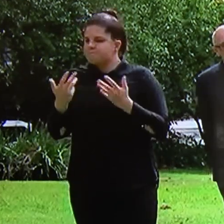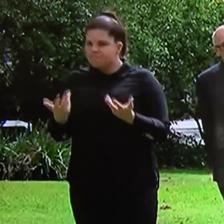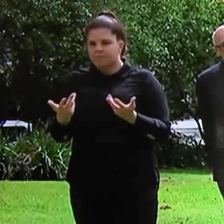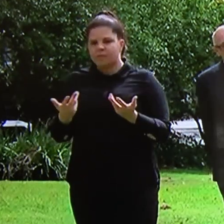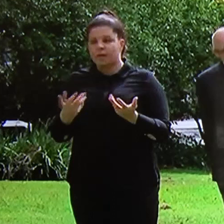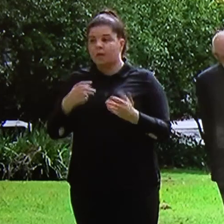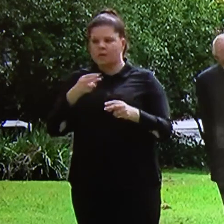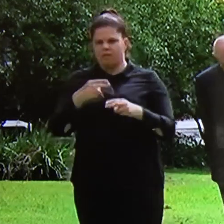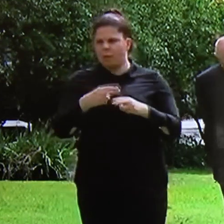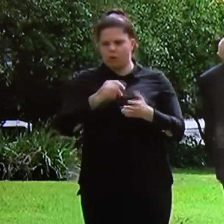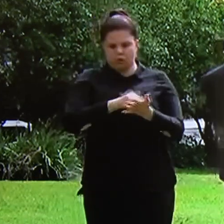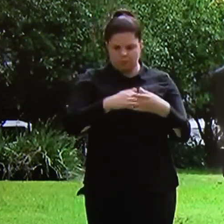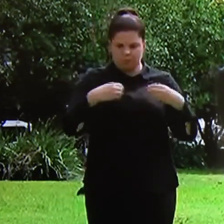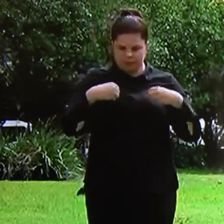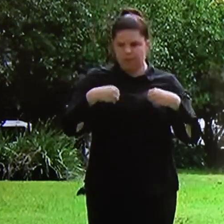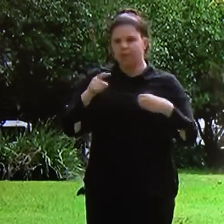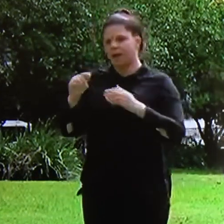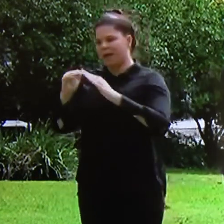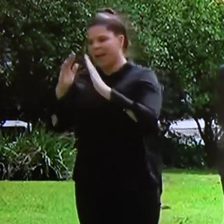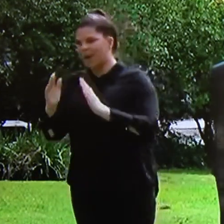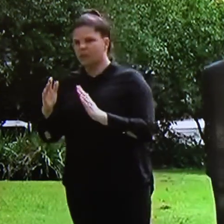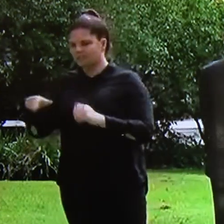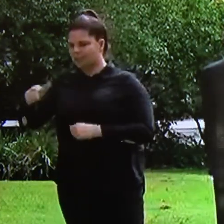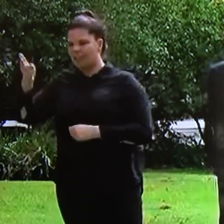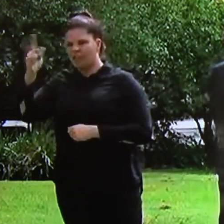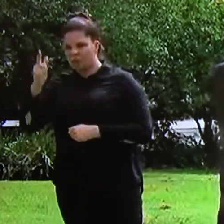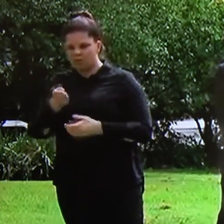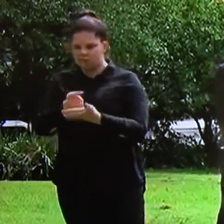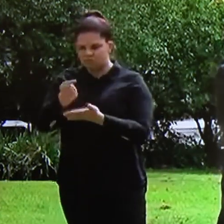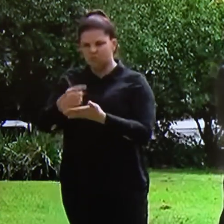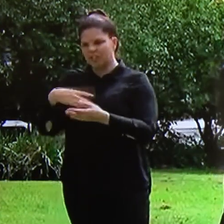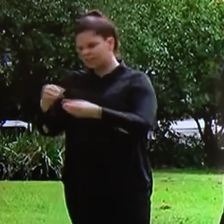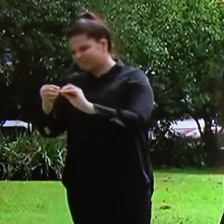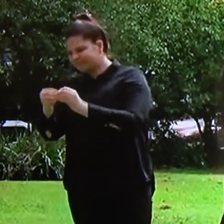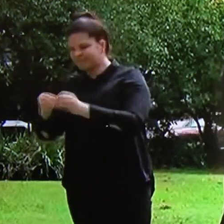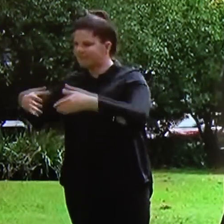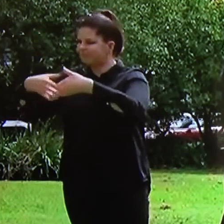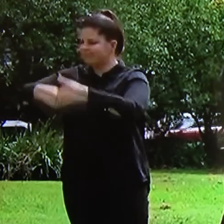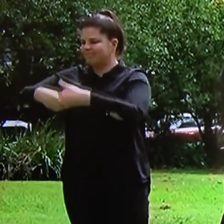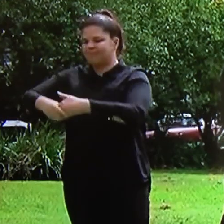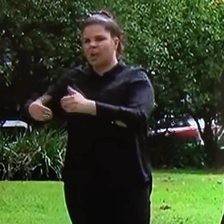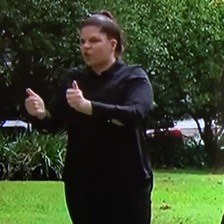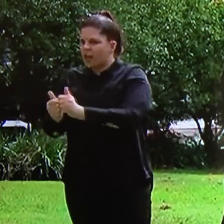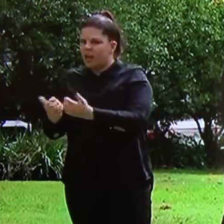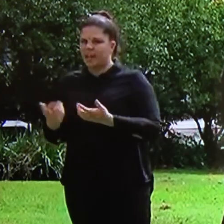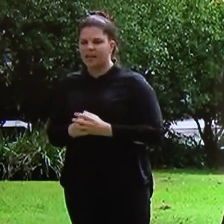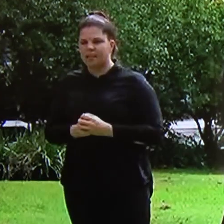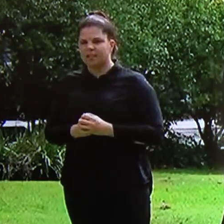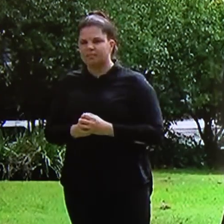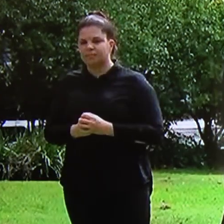residential, we ask landlords to work through with their tenants over this period of time, and where tenants have not been affected